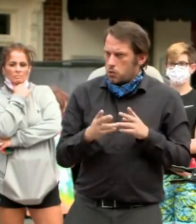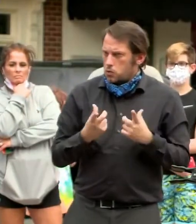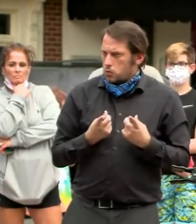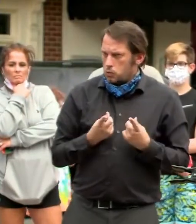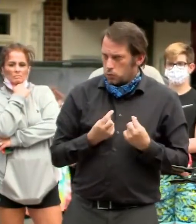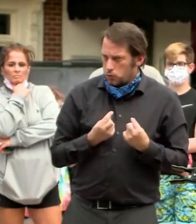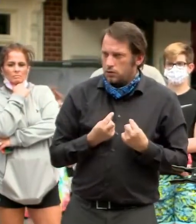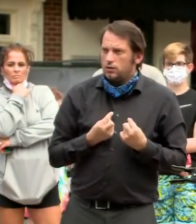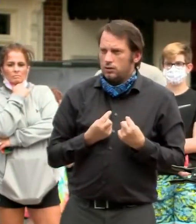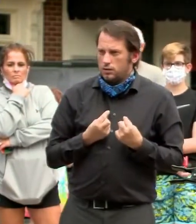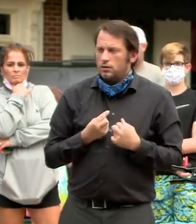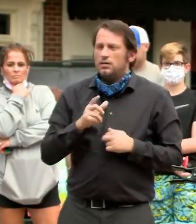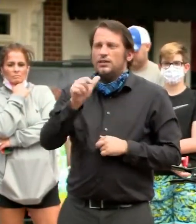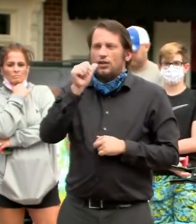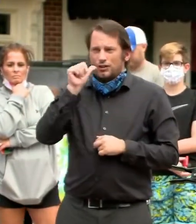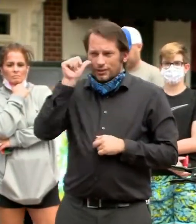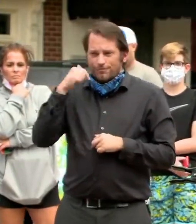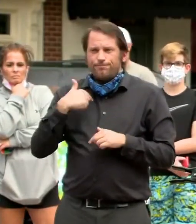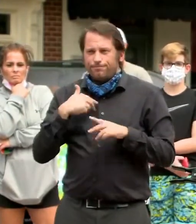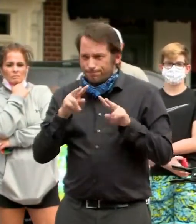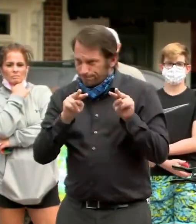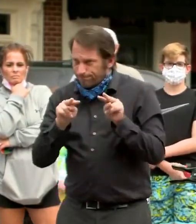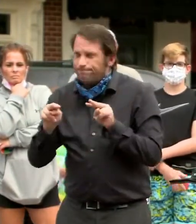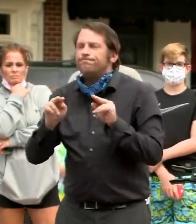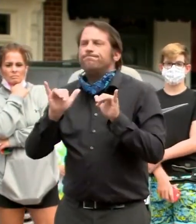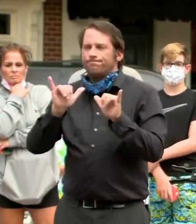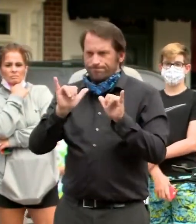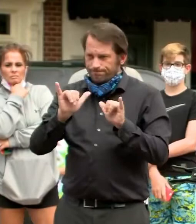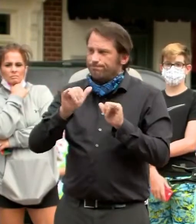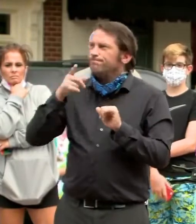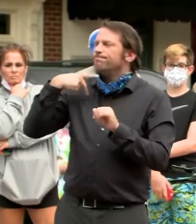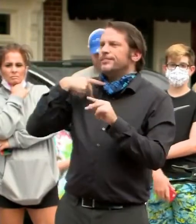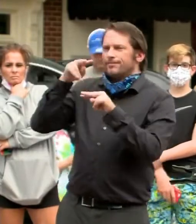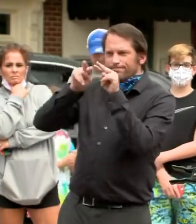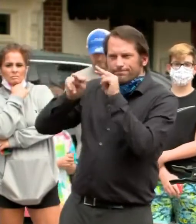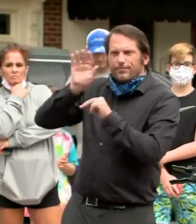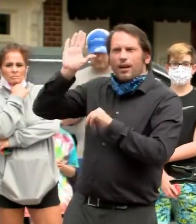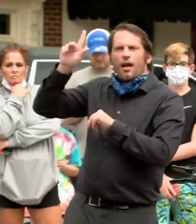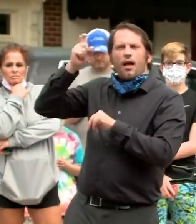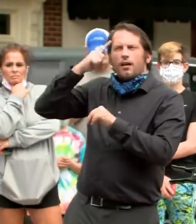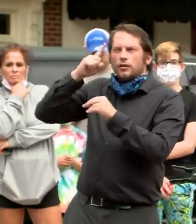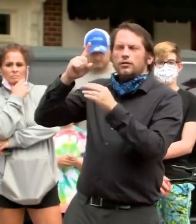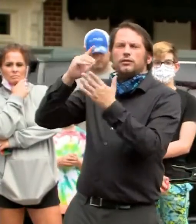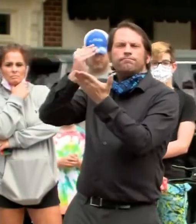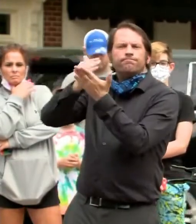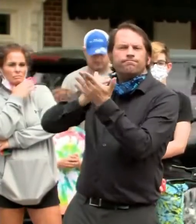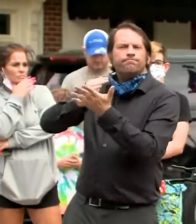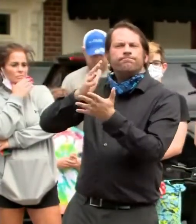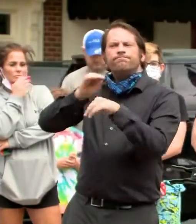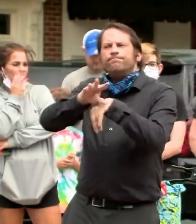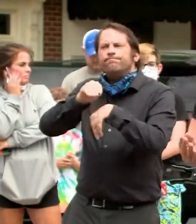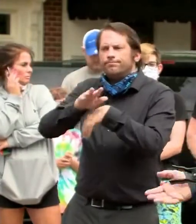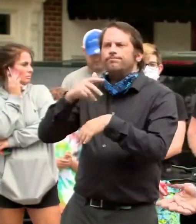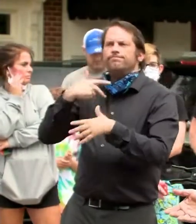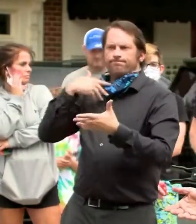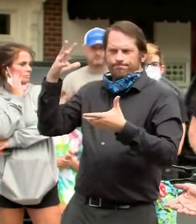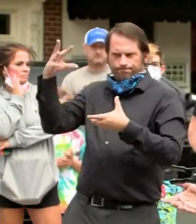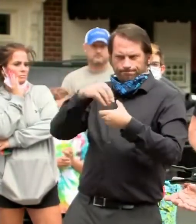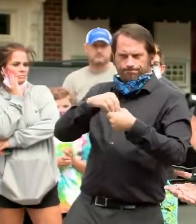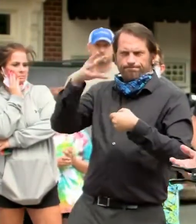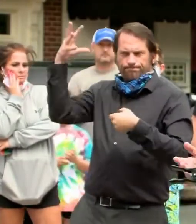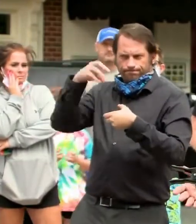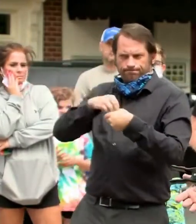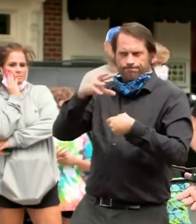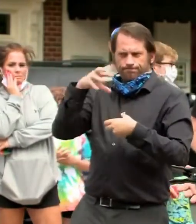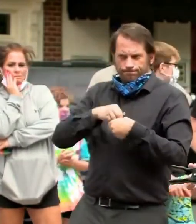yesterday incorporating some of the stuff from the governor into what we're doing, so it would have been a different decision without knowing what the